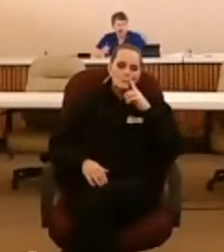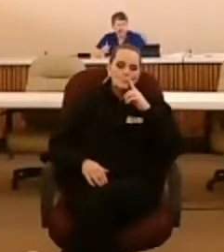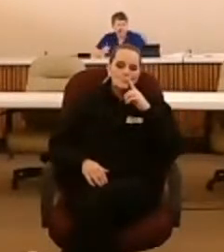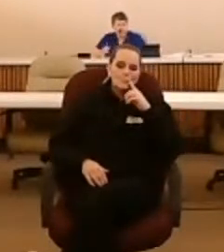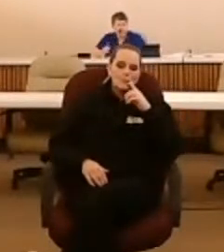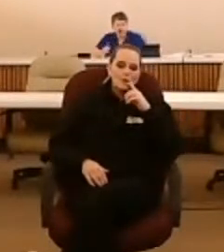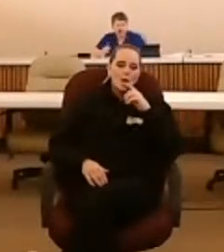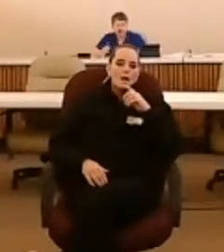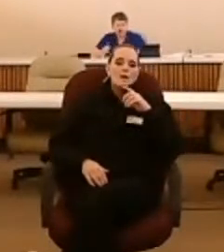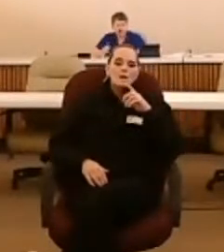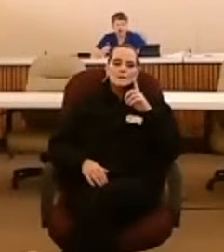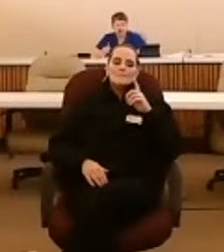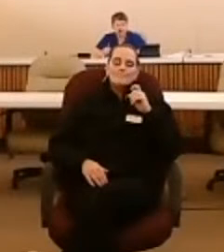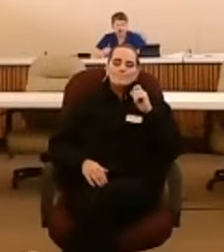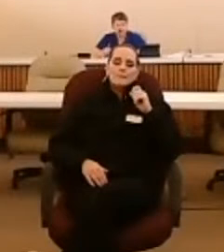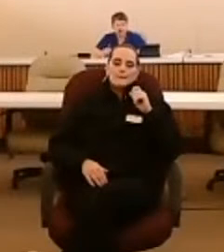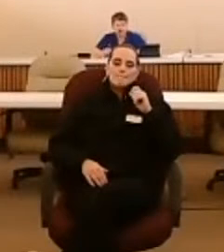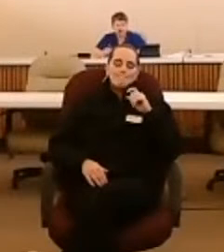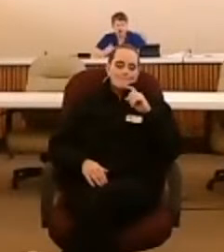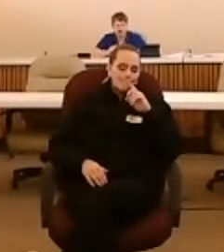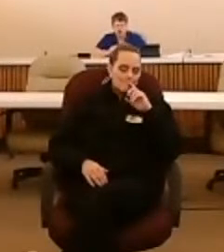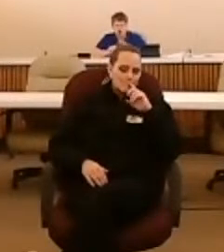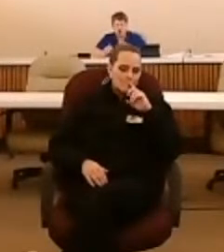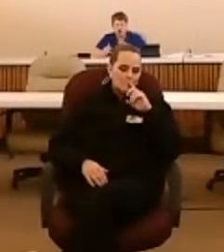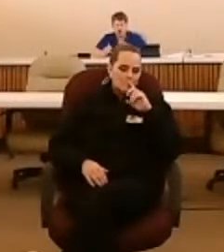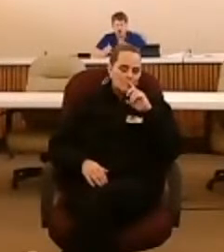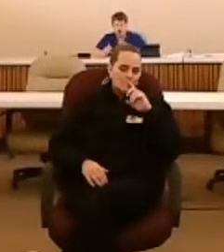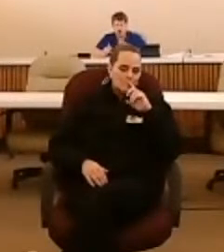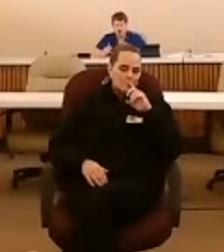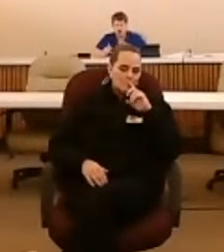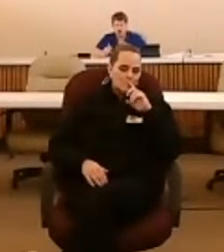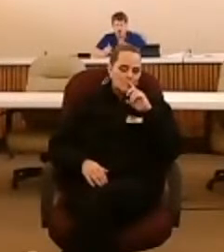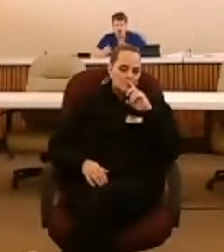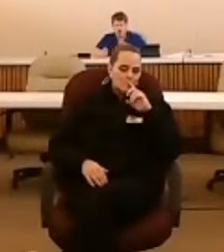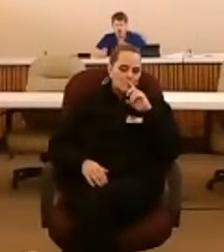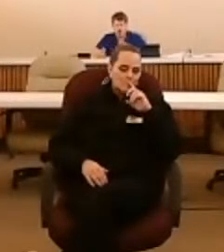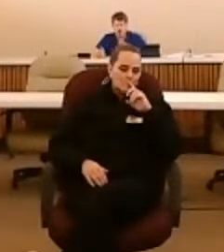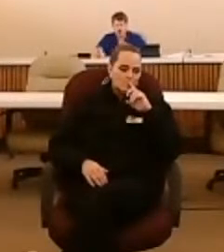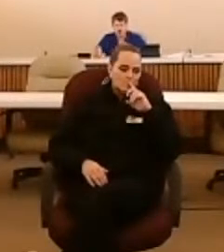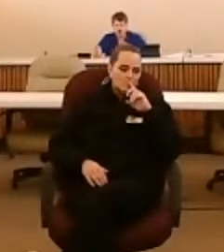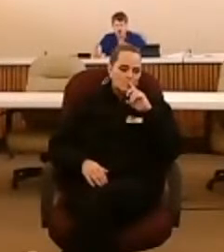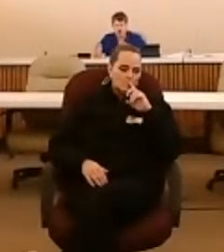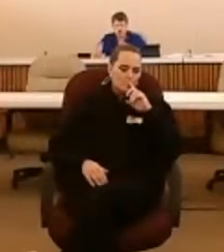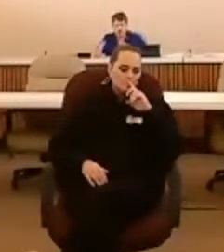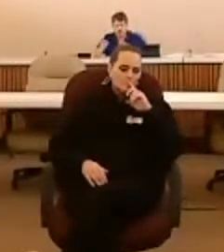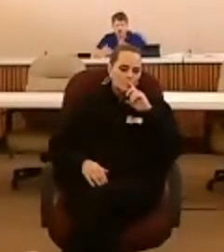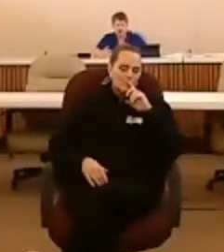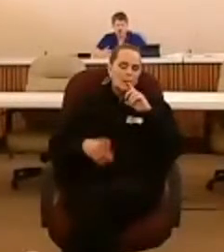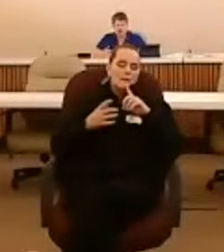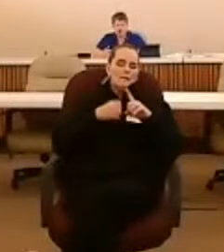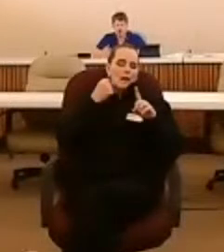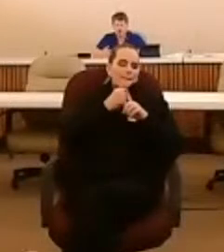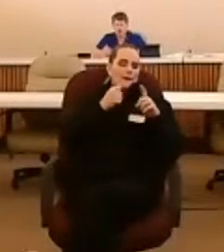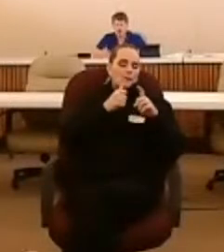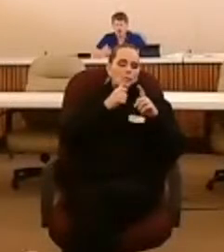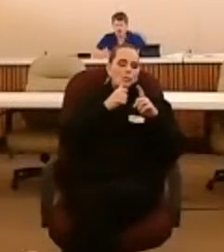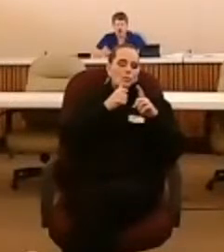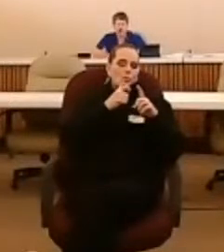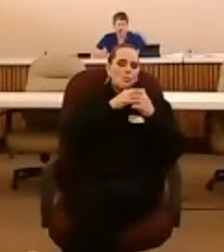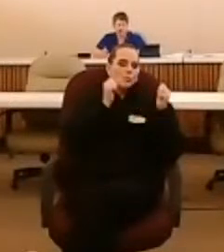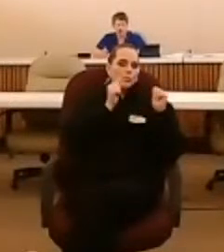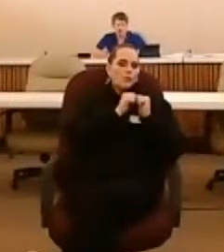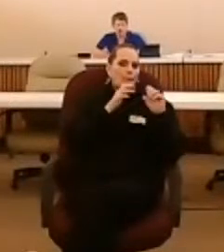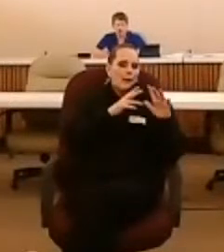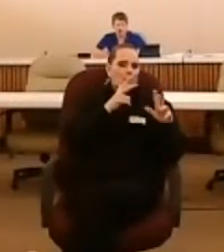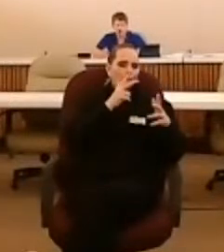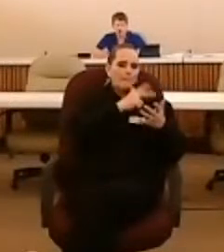the impact from being no parking to them outweighs the problem of the school buses not being able